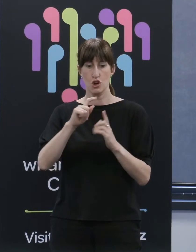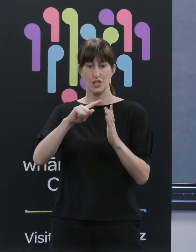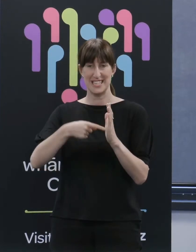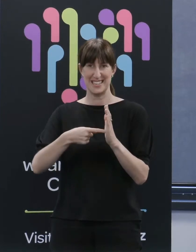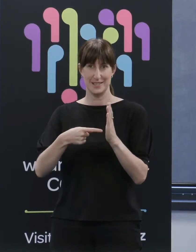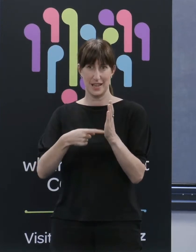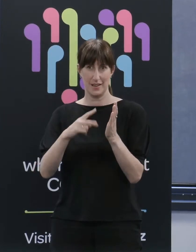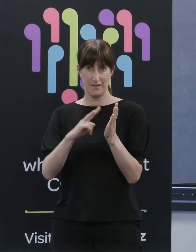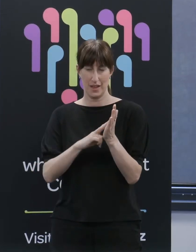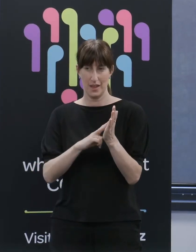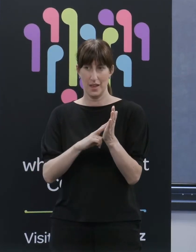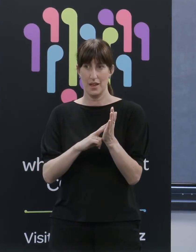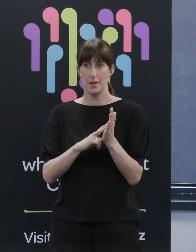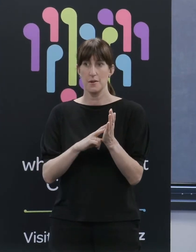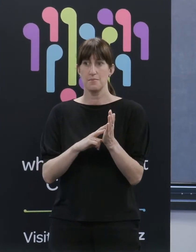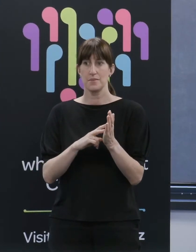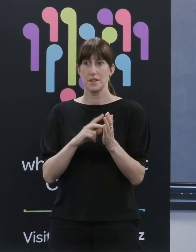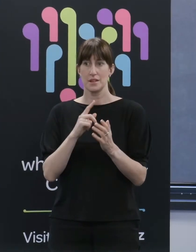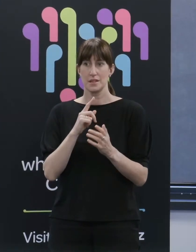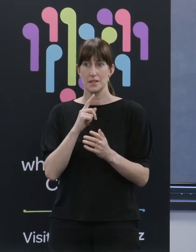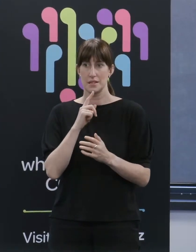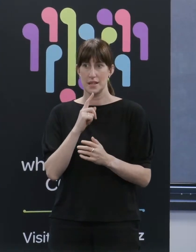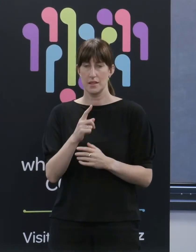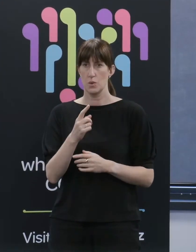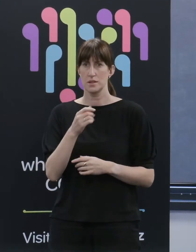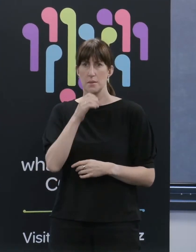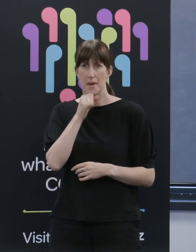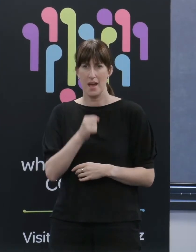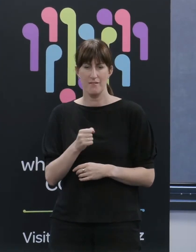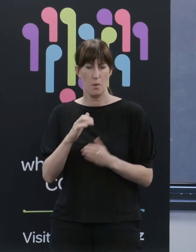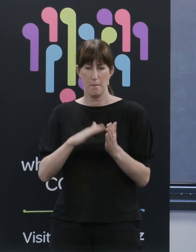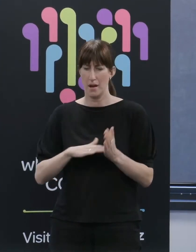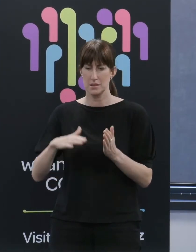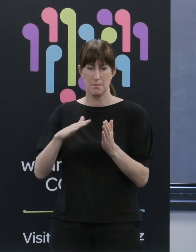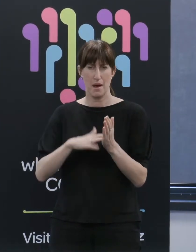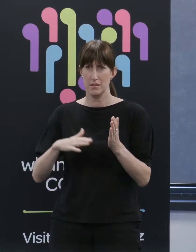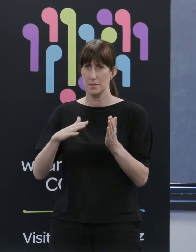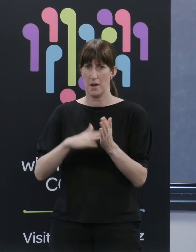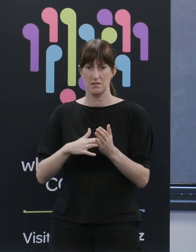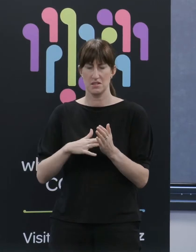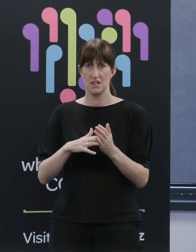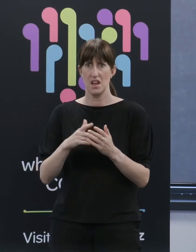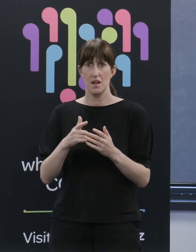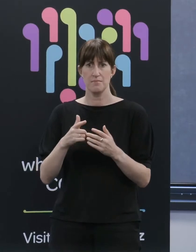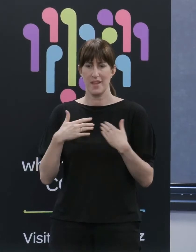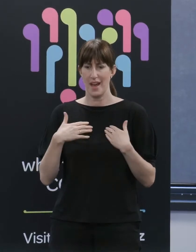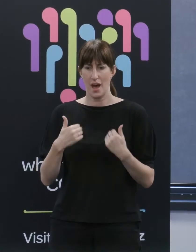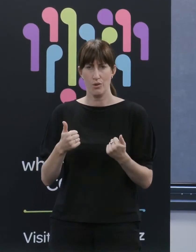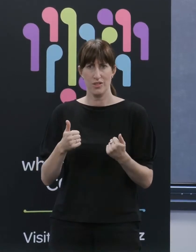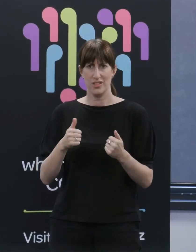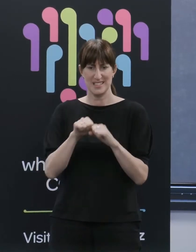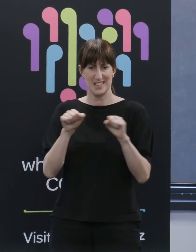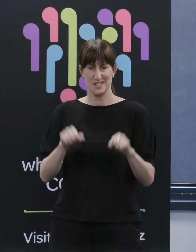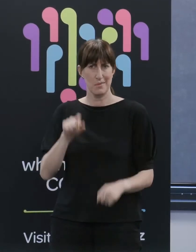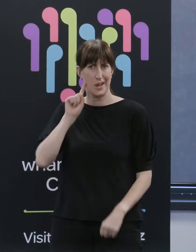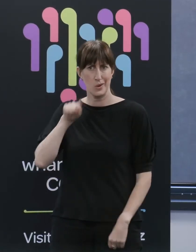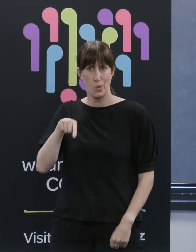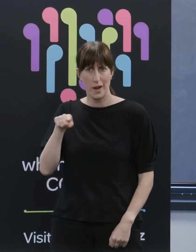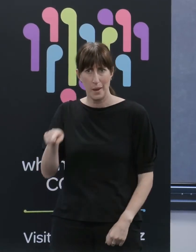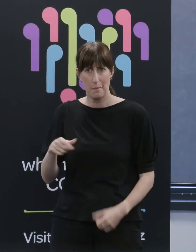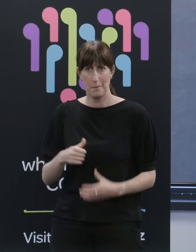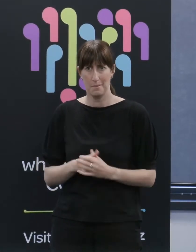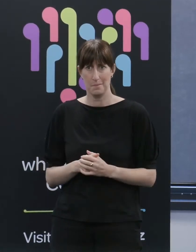man who was ignored for months from New Zealand's health system with symptoms like myocarditis. Is New Zealand's health